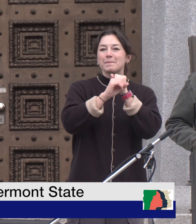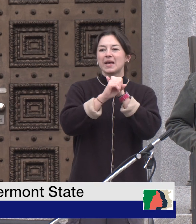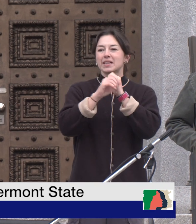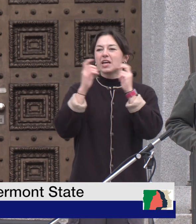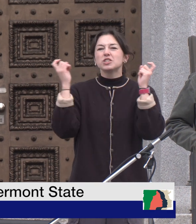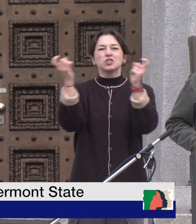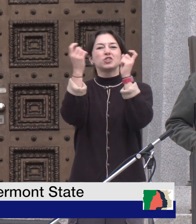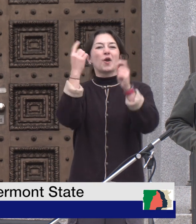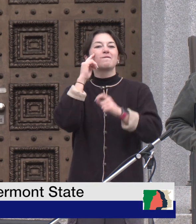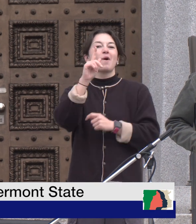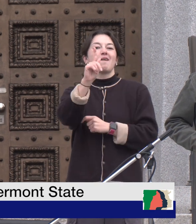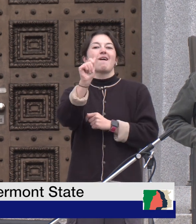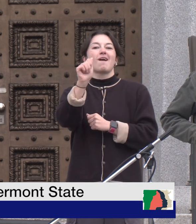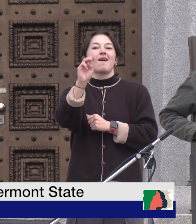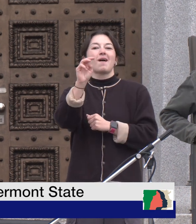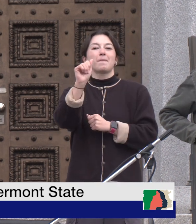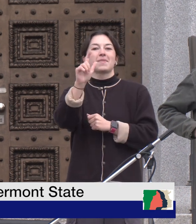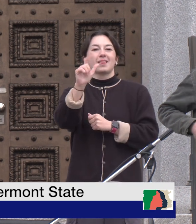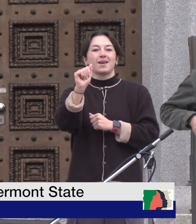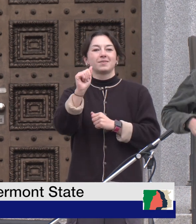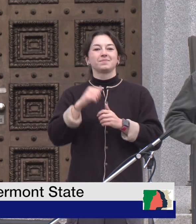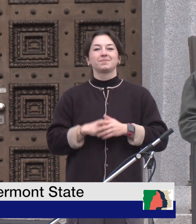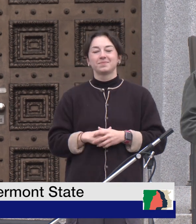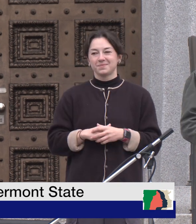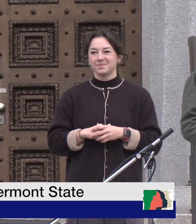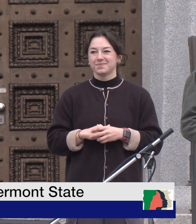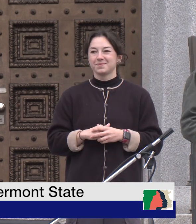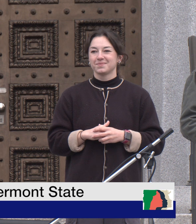for Kamala.